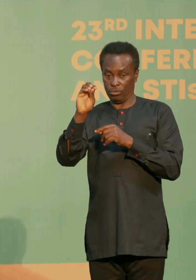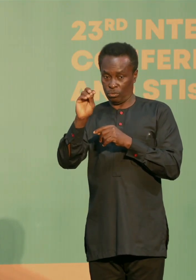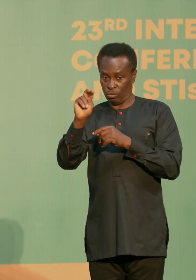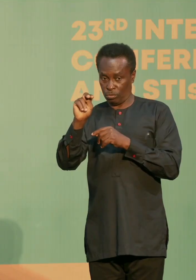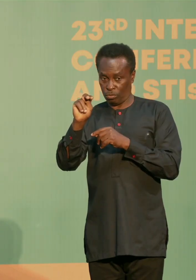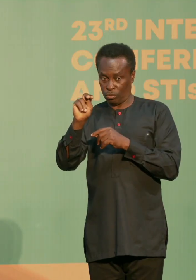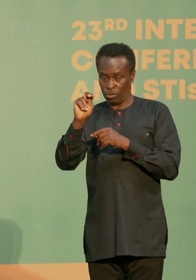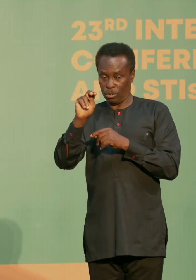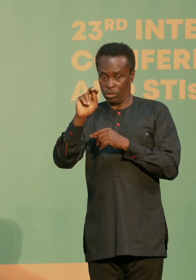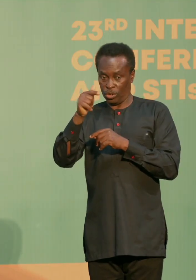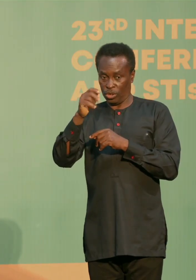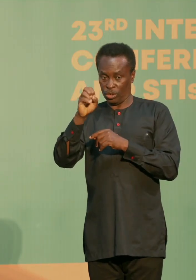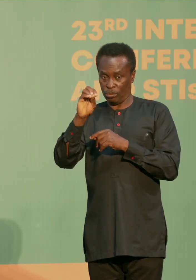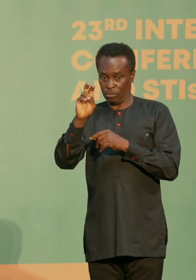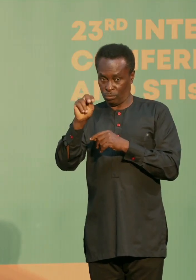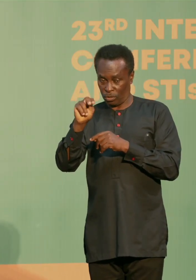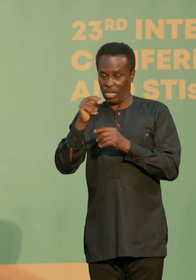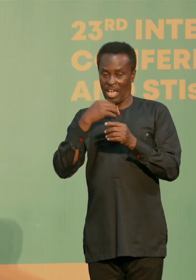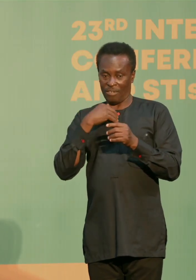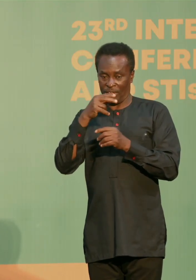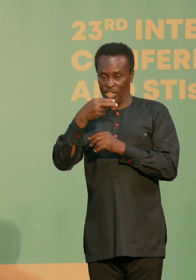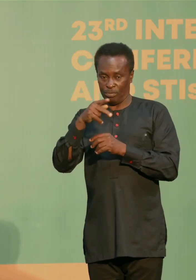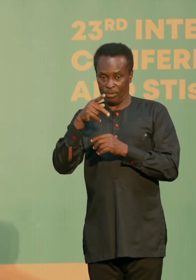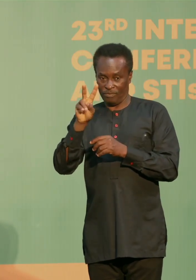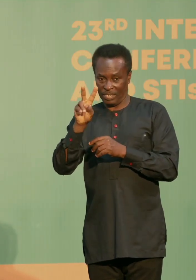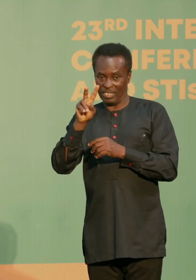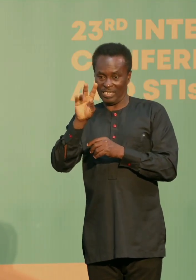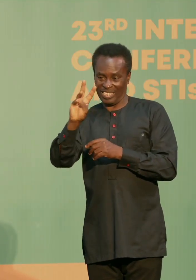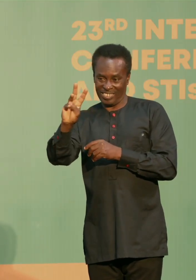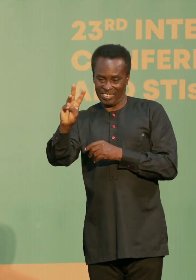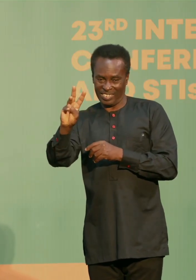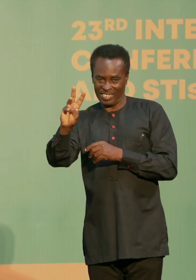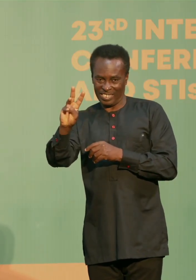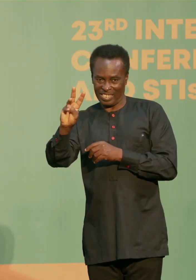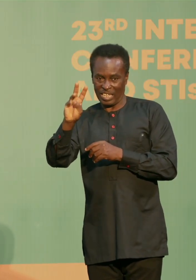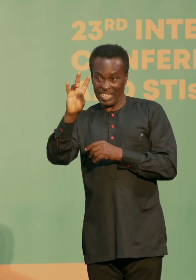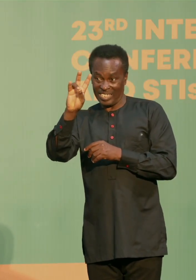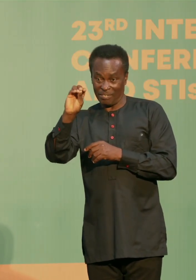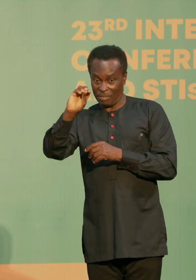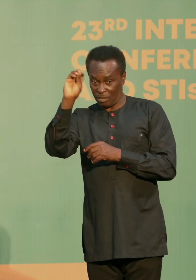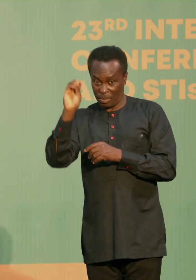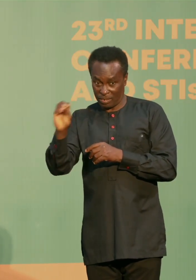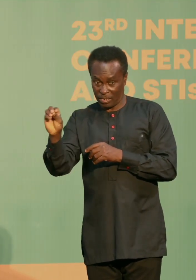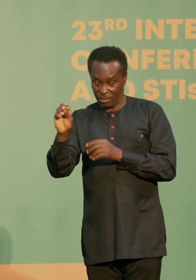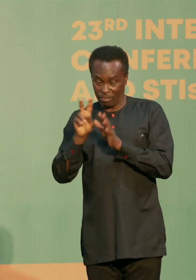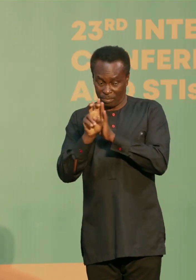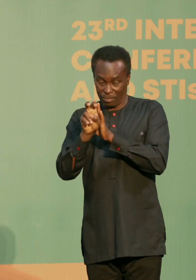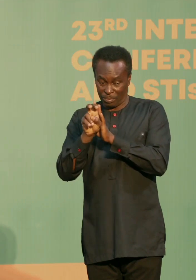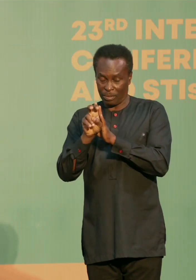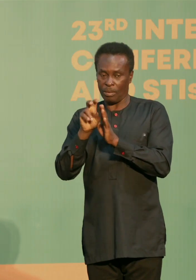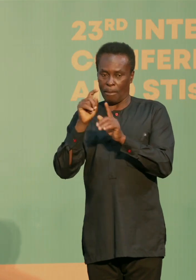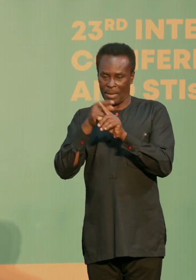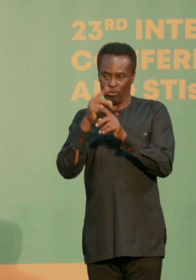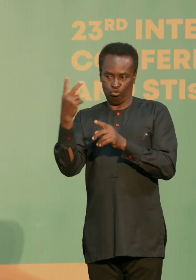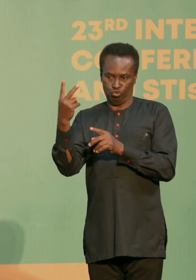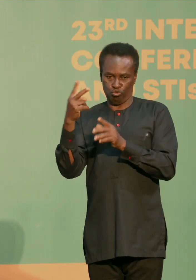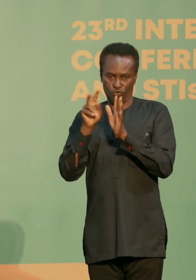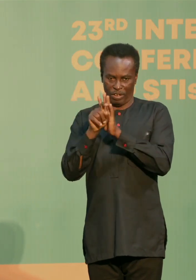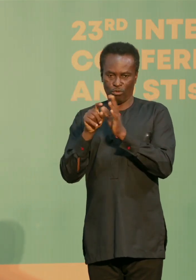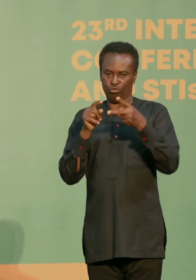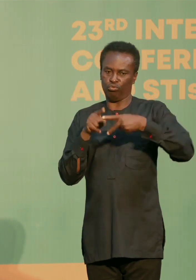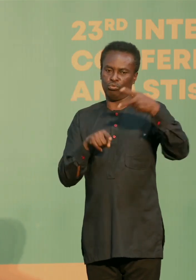is HPV 16. Because 70% of cases for cervical cancer are caused by 2 viruses,